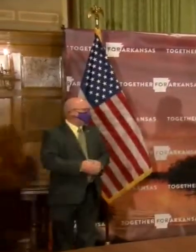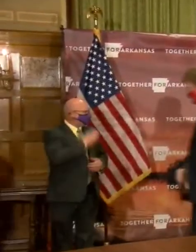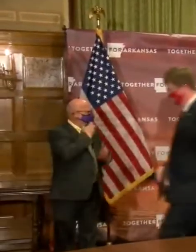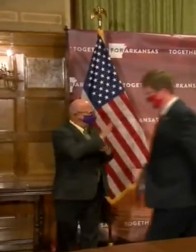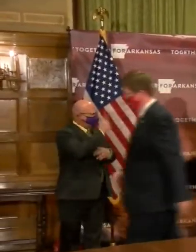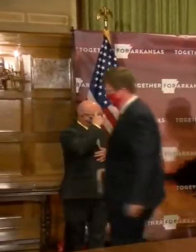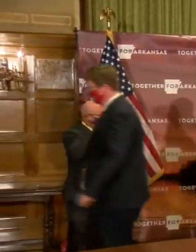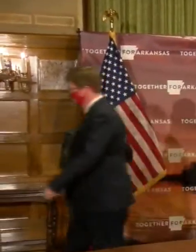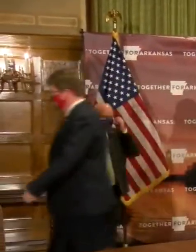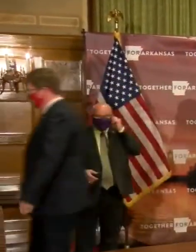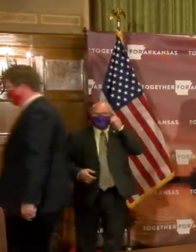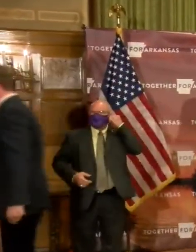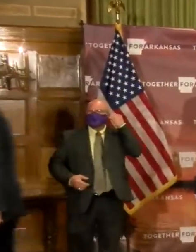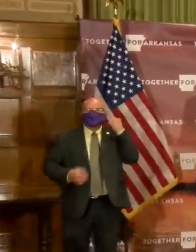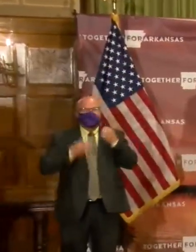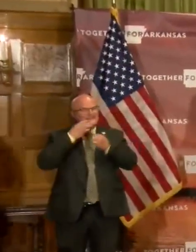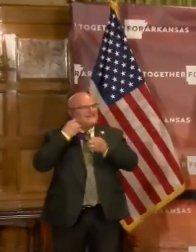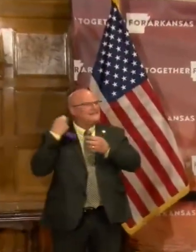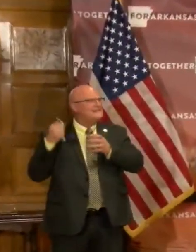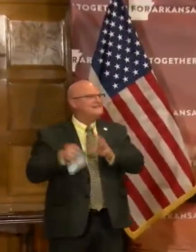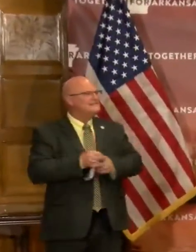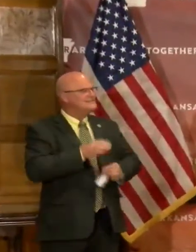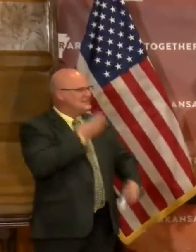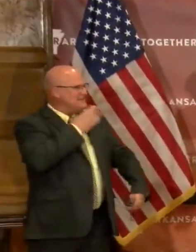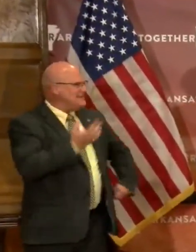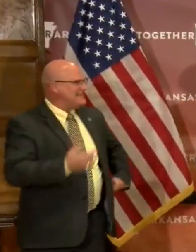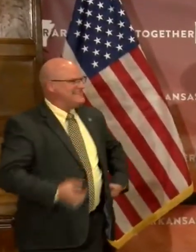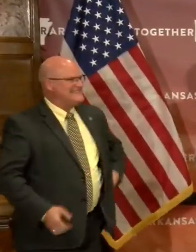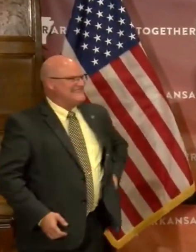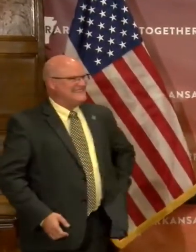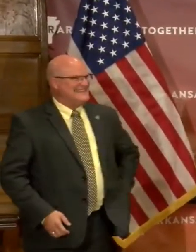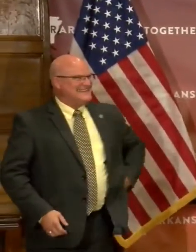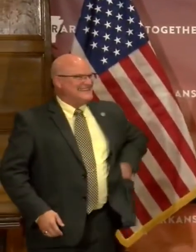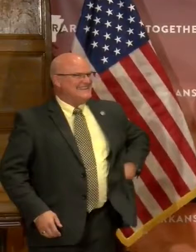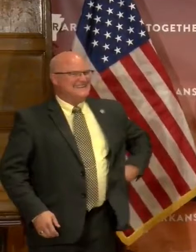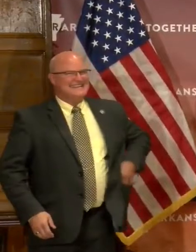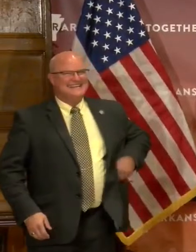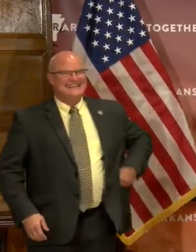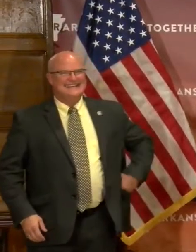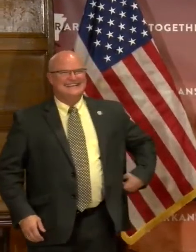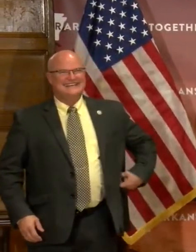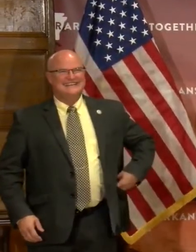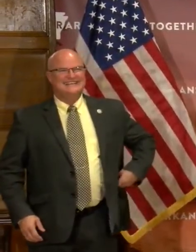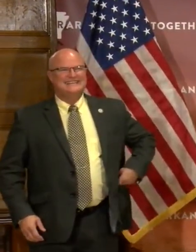Hello, Eddie. Good afternoon, Governor. Good to see you. Good to be here, thanks.